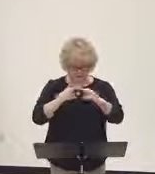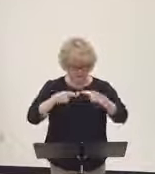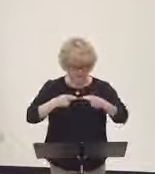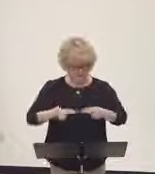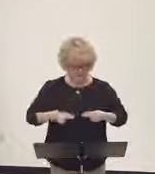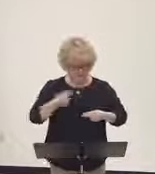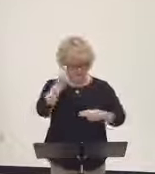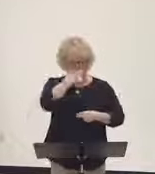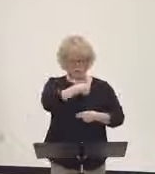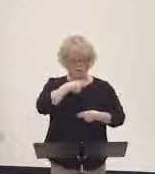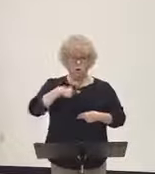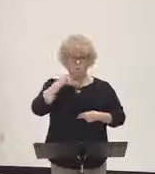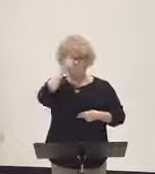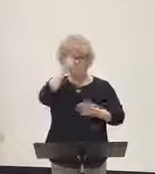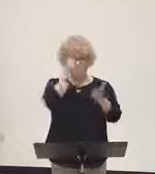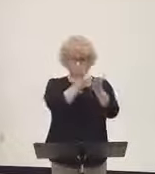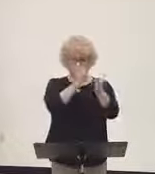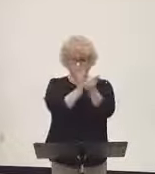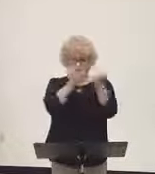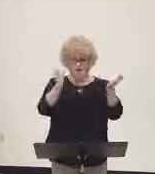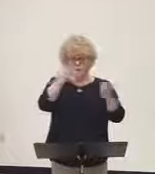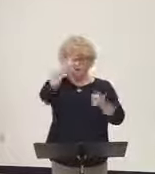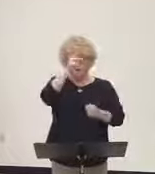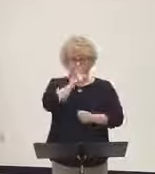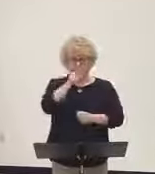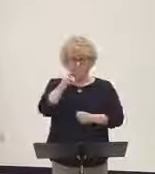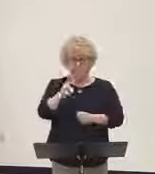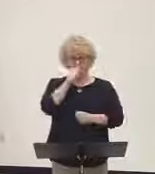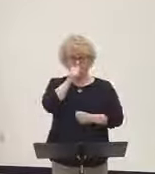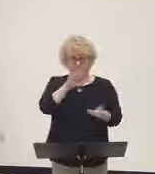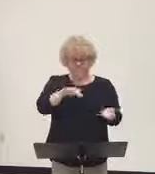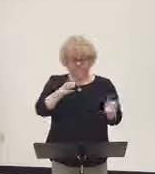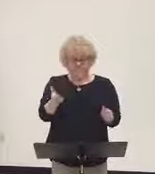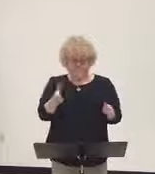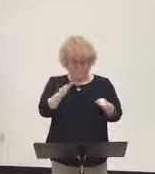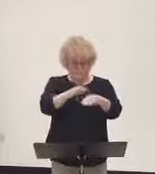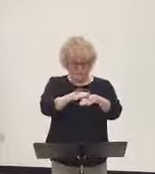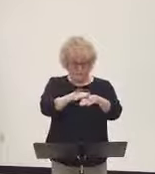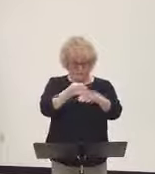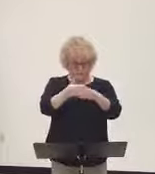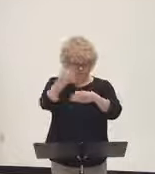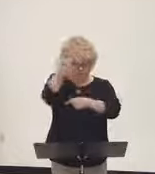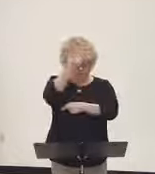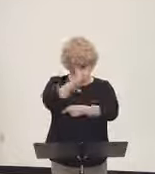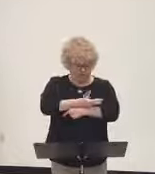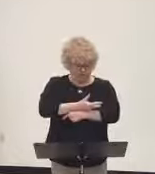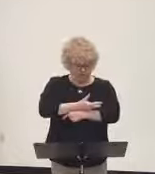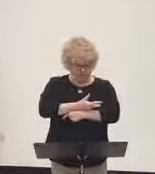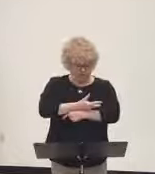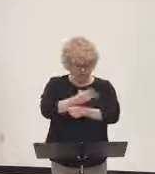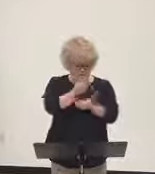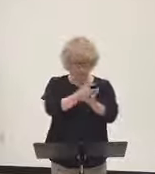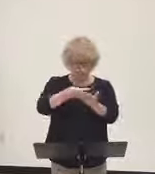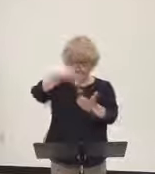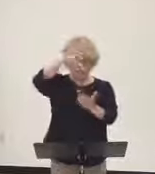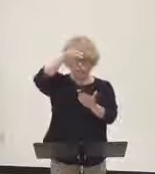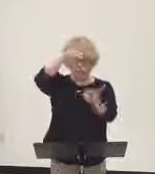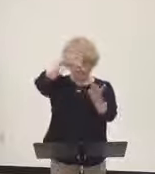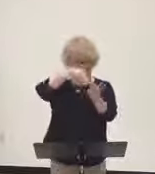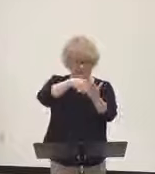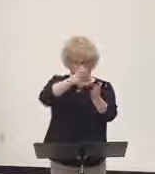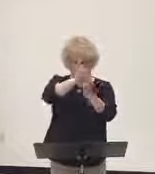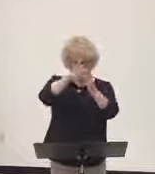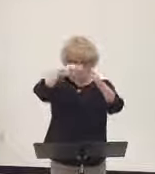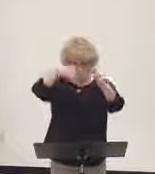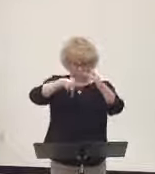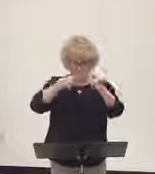became man. For our sake he was crucified under Pontius Pilate. He He suffered death and was buried, and rose